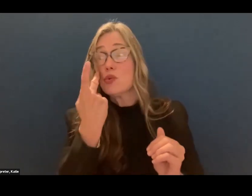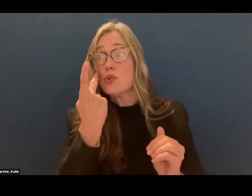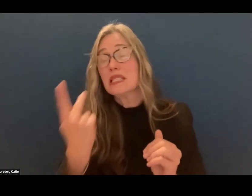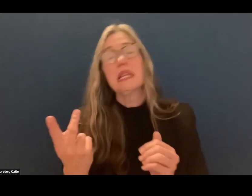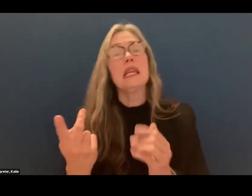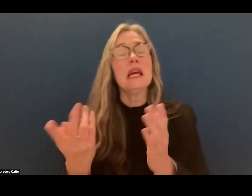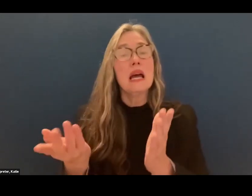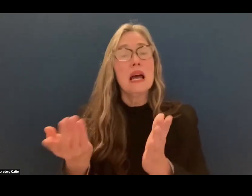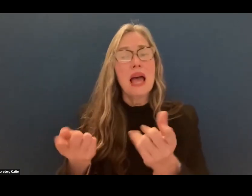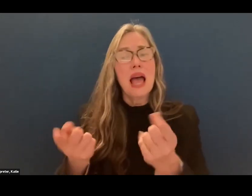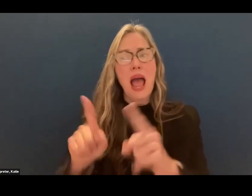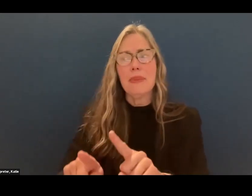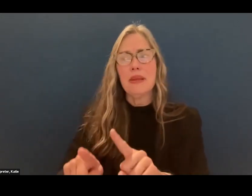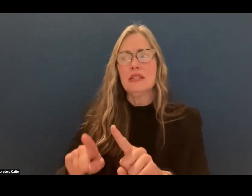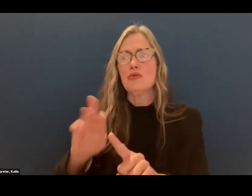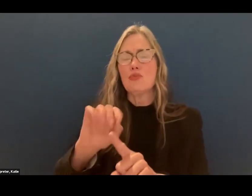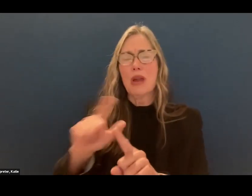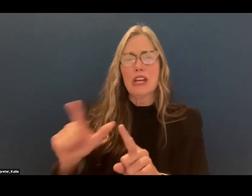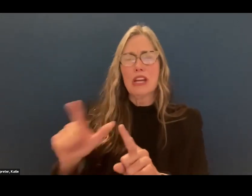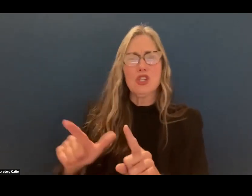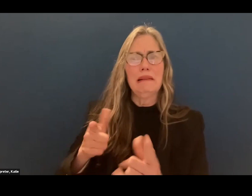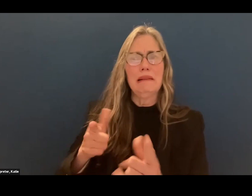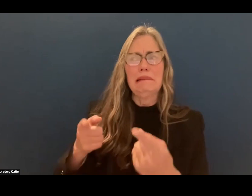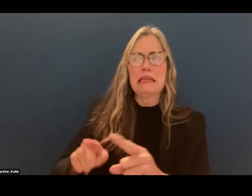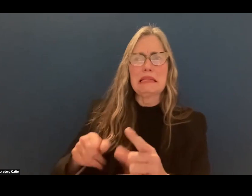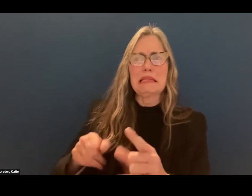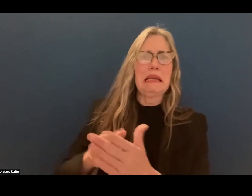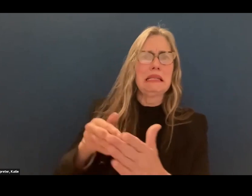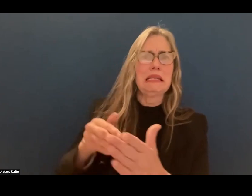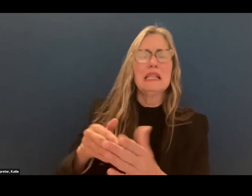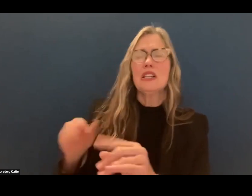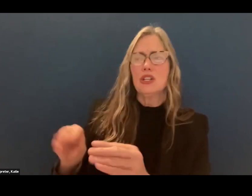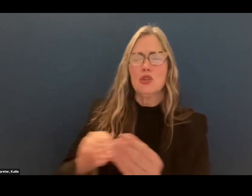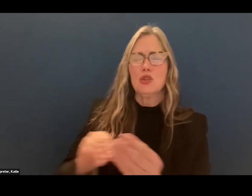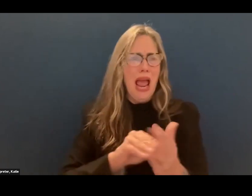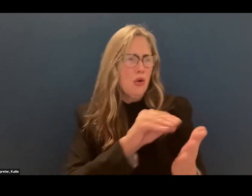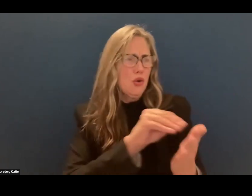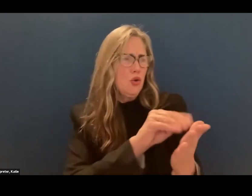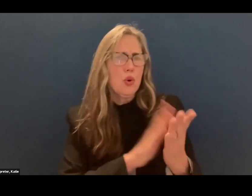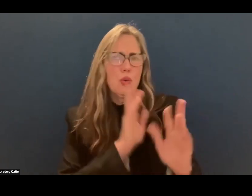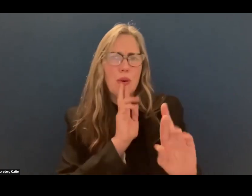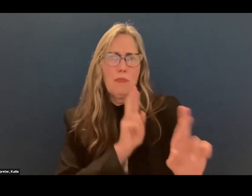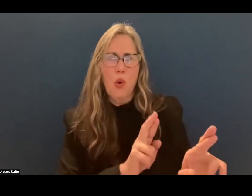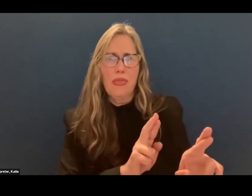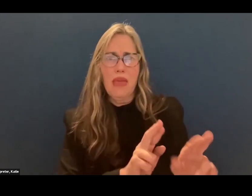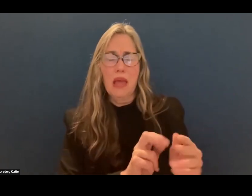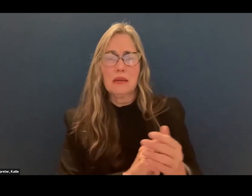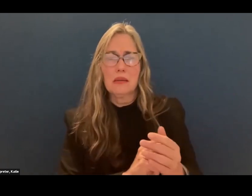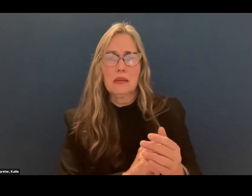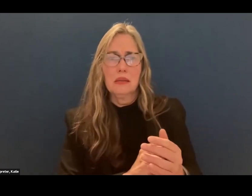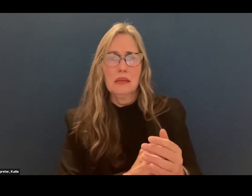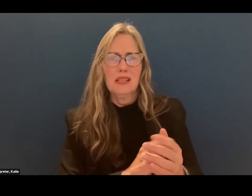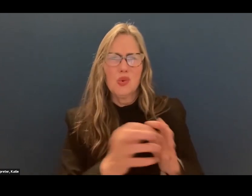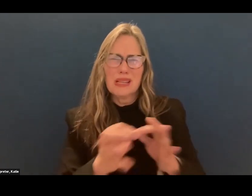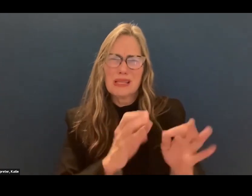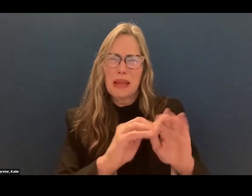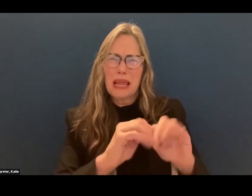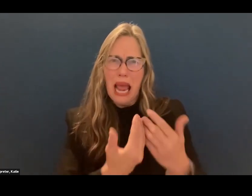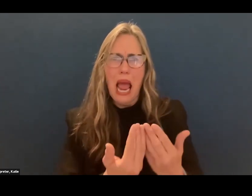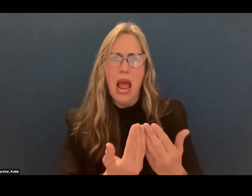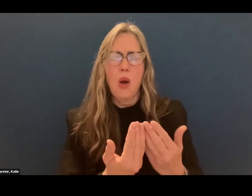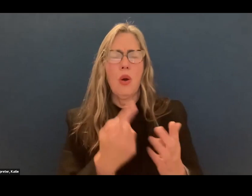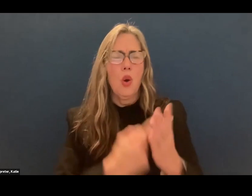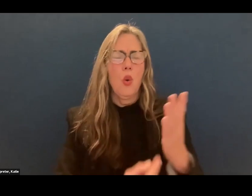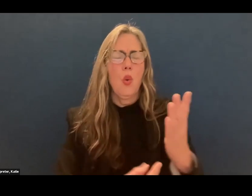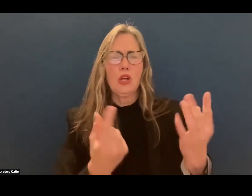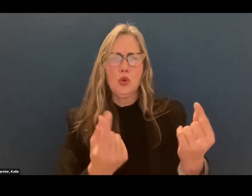that occurs that is reported. And then they also requested that there be some sort of